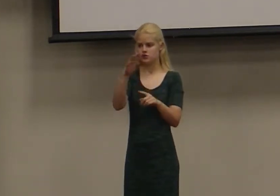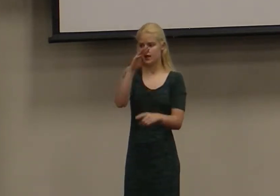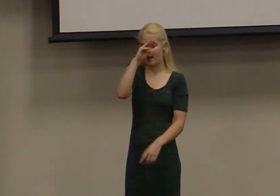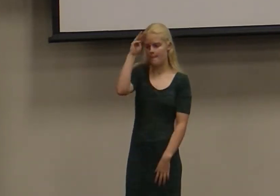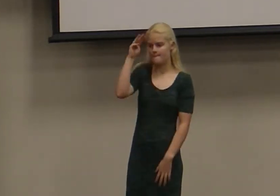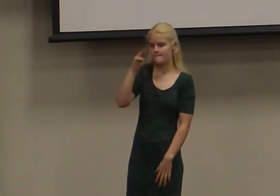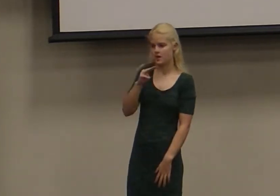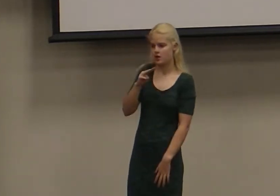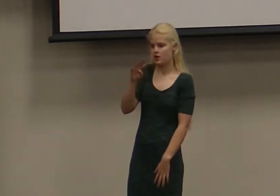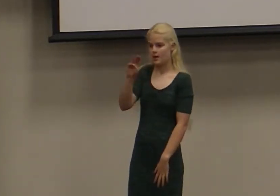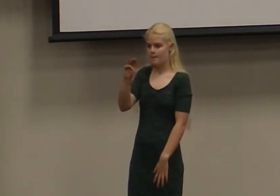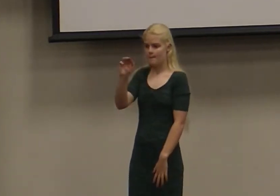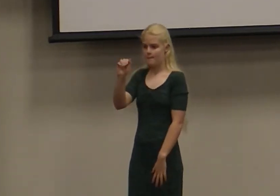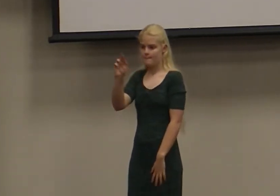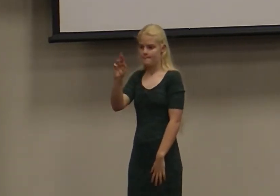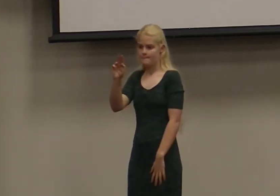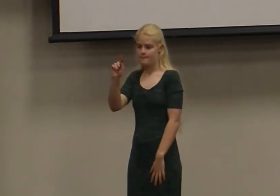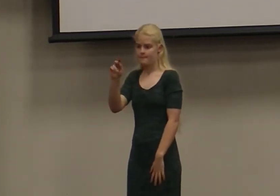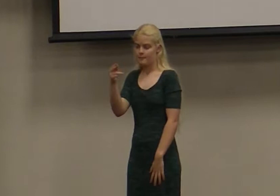of Lazarus.